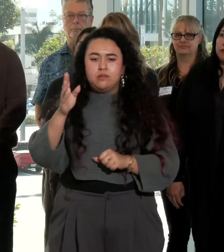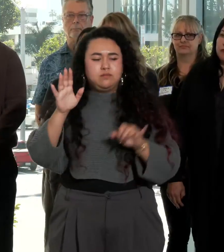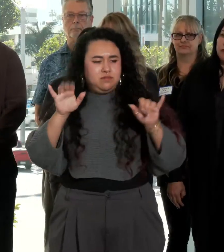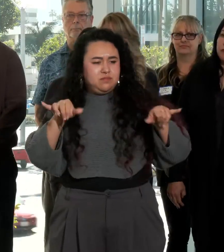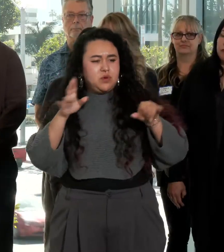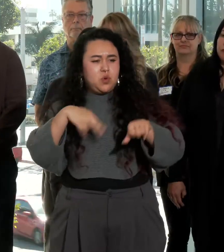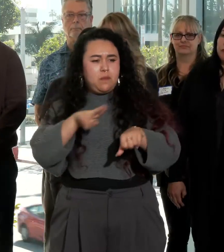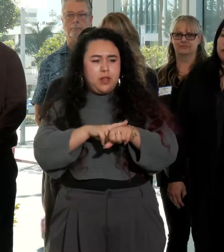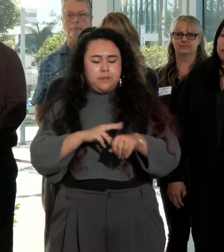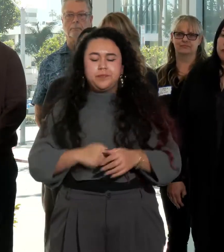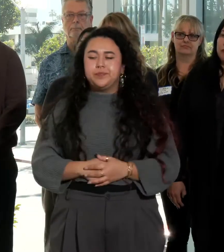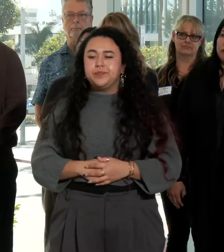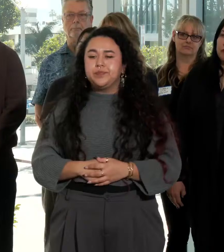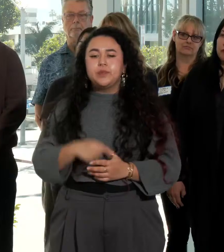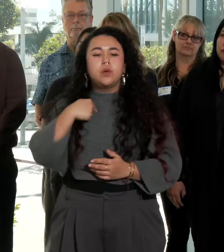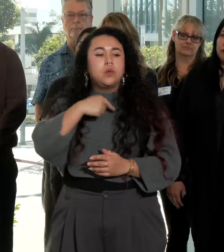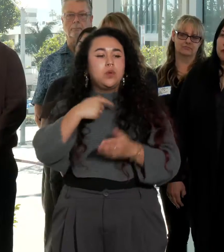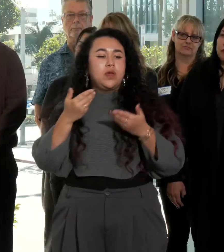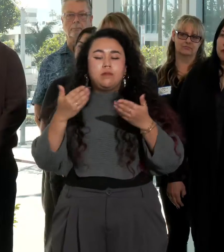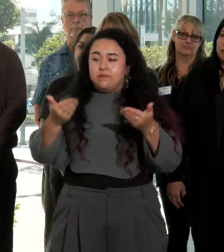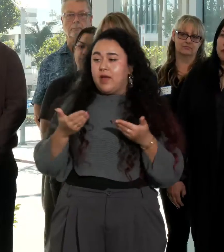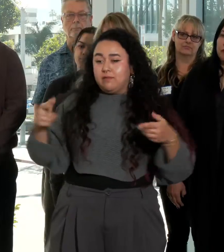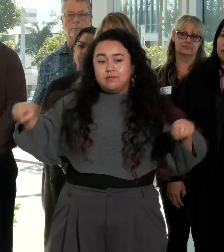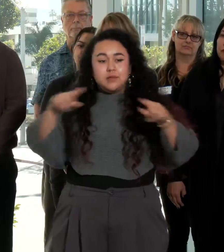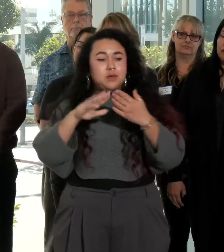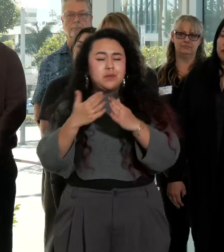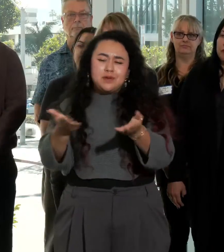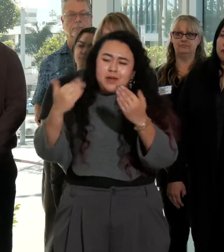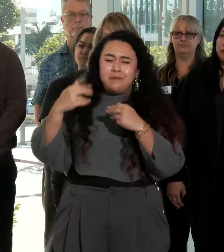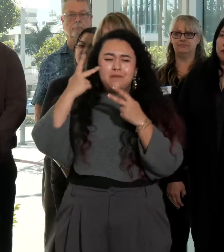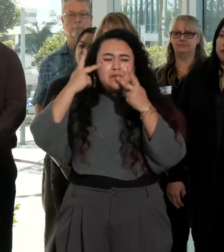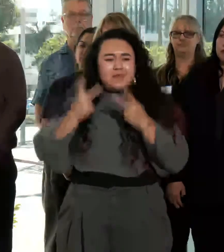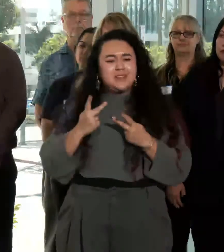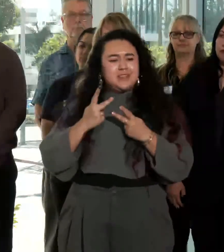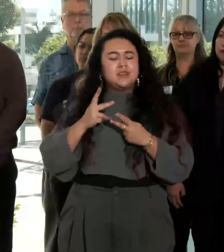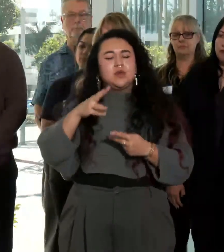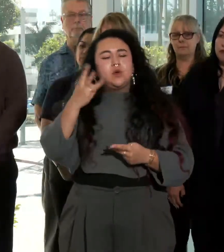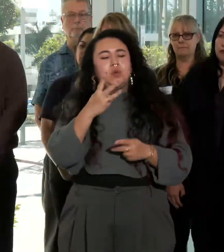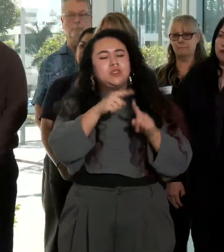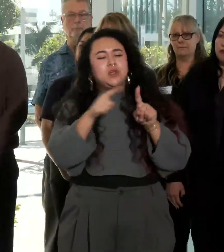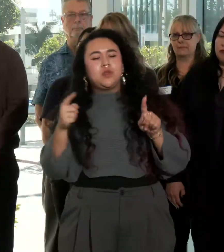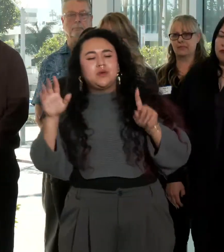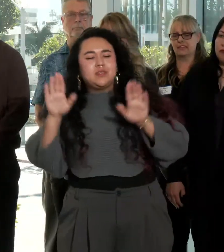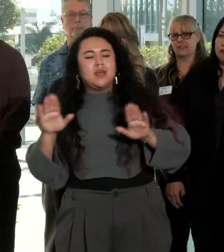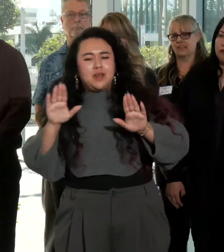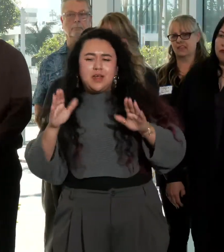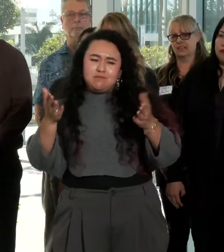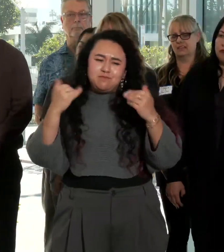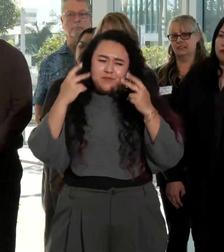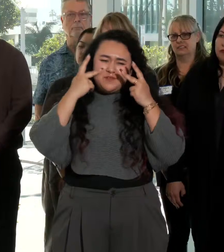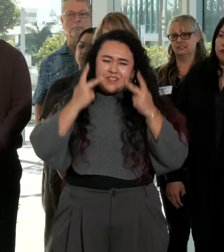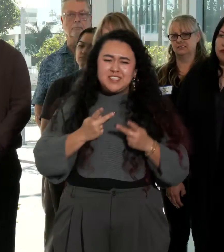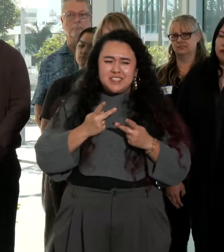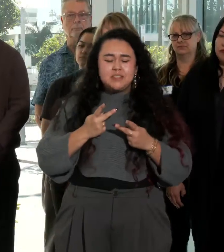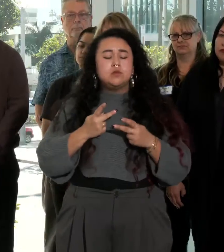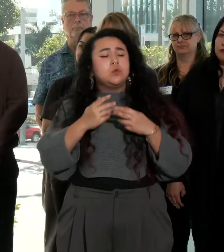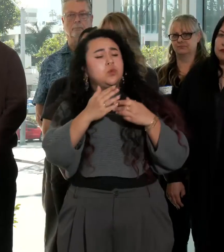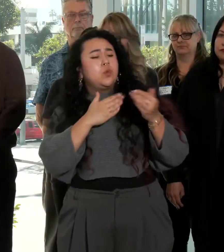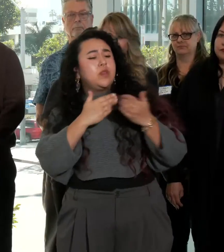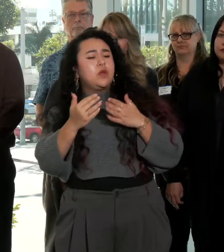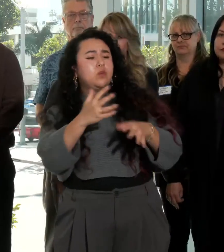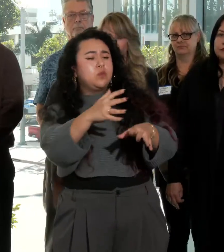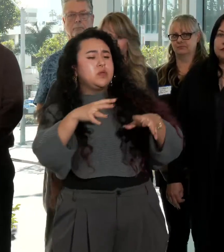normal. We invite the community to come visit our campus Wednesday through Sunday, whether it's to receive animal